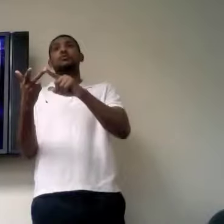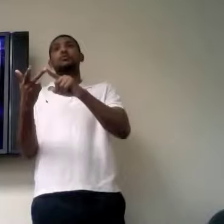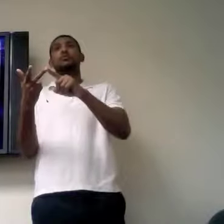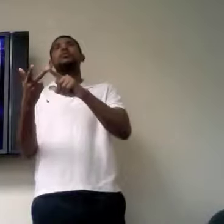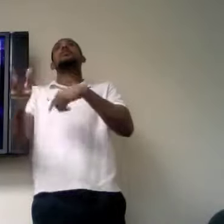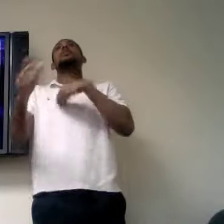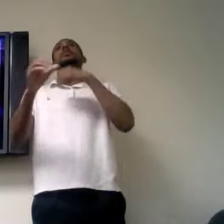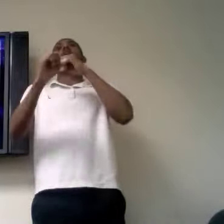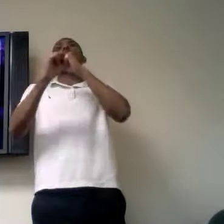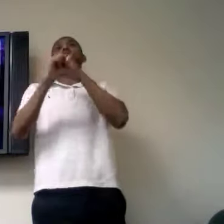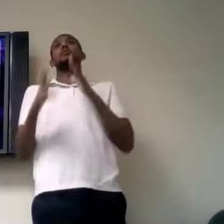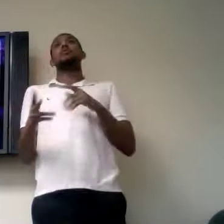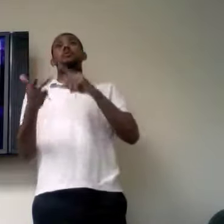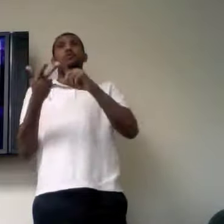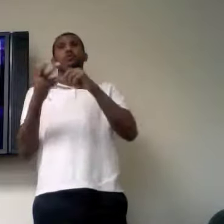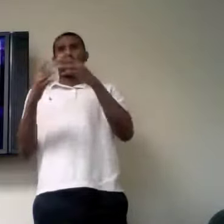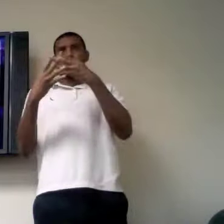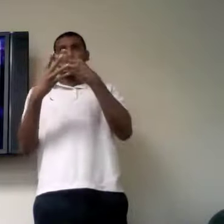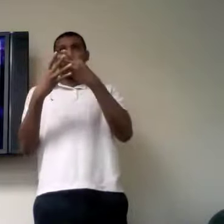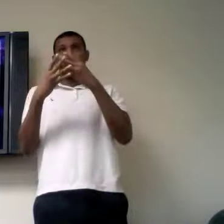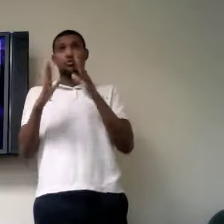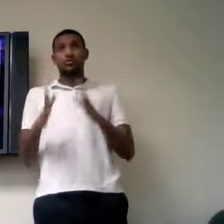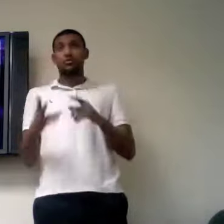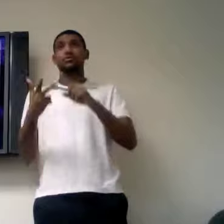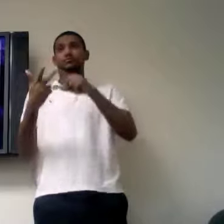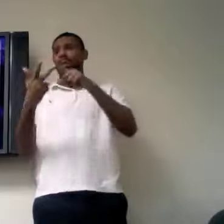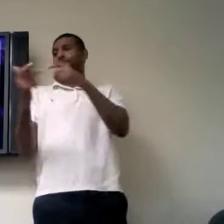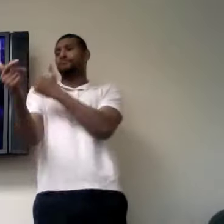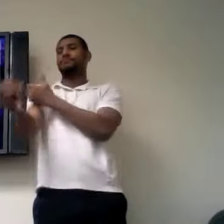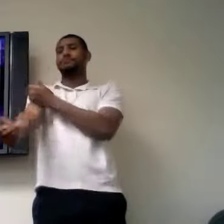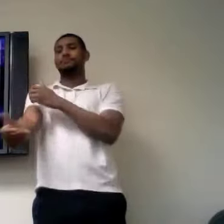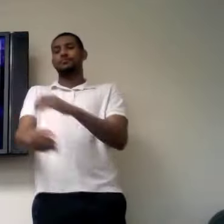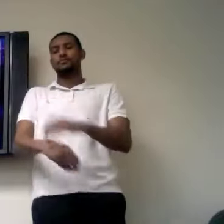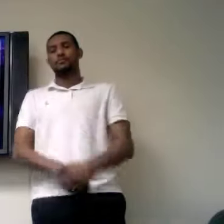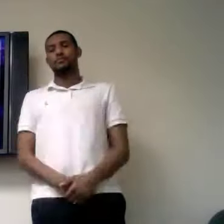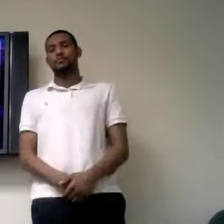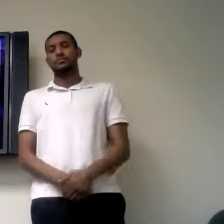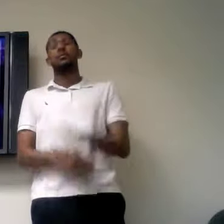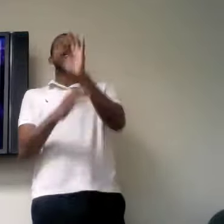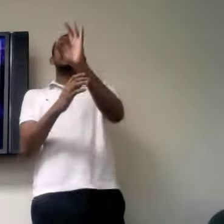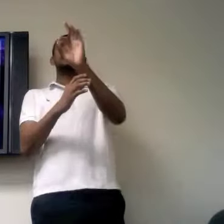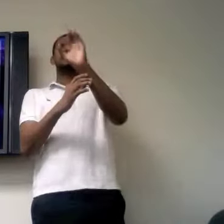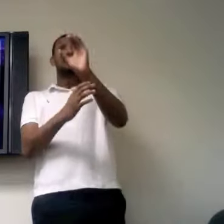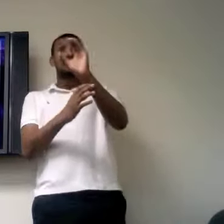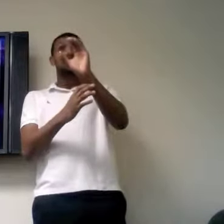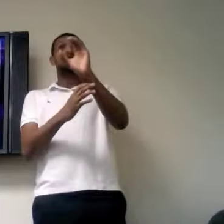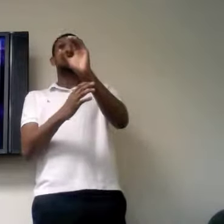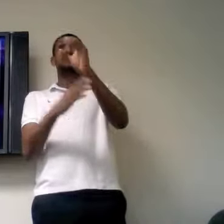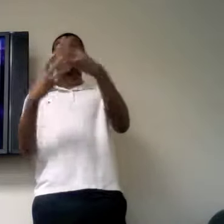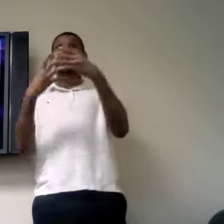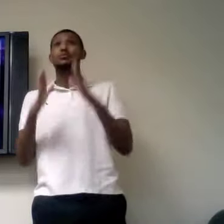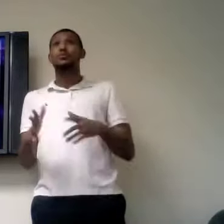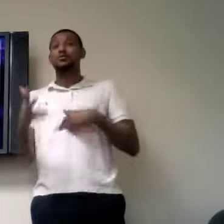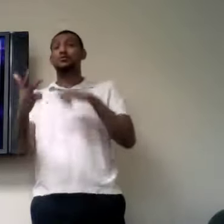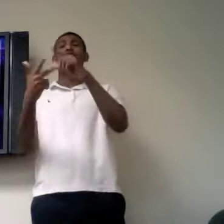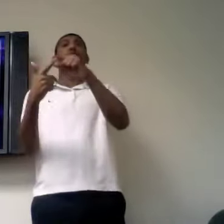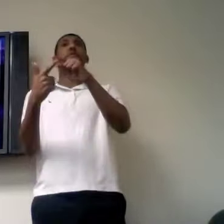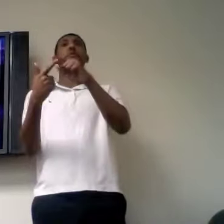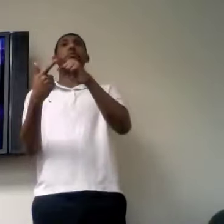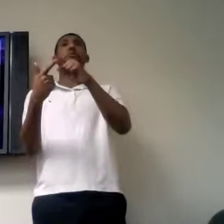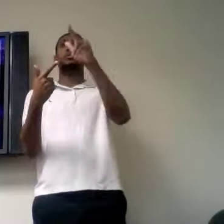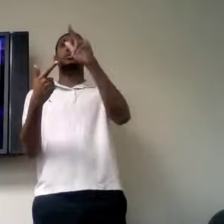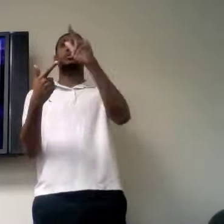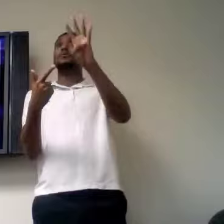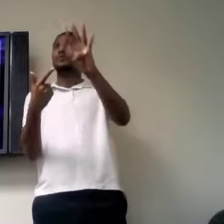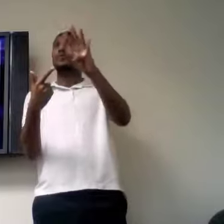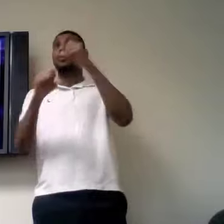vaccinated. In the previous 4 months, almost 900 prisoners and 34 guards had died from